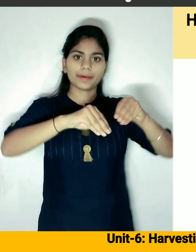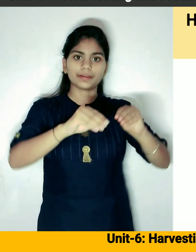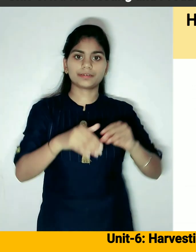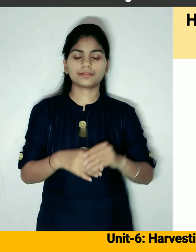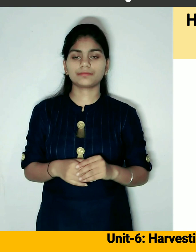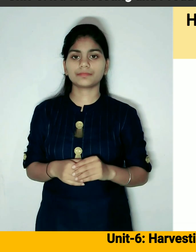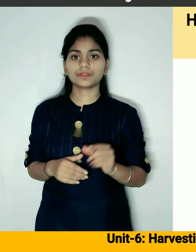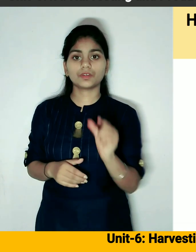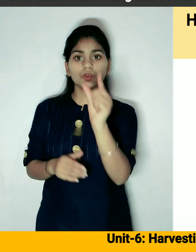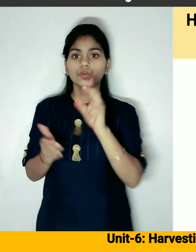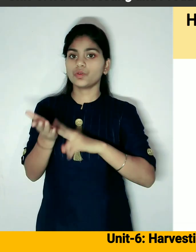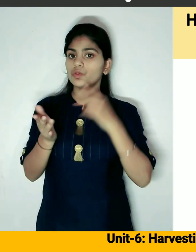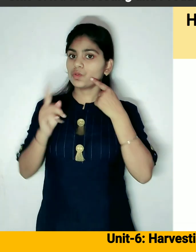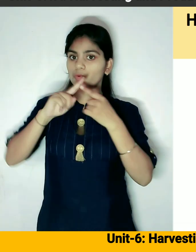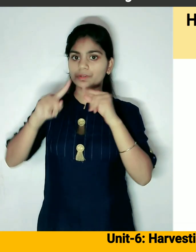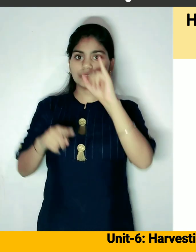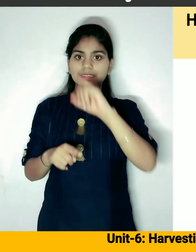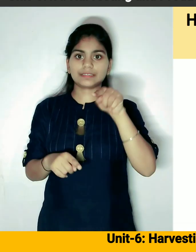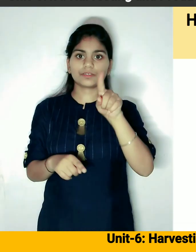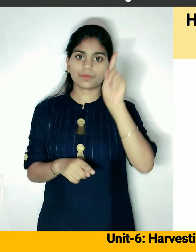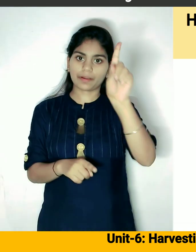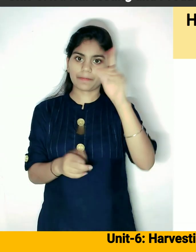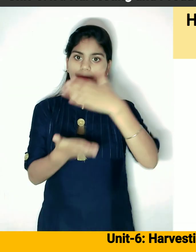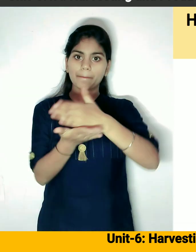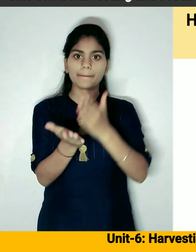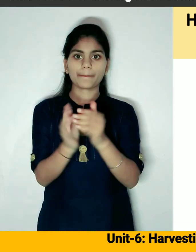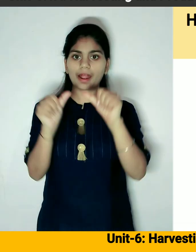Unit 6.1 Part A: